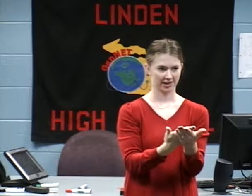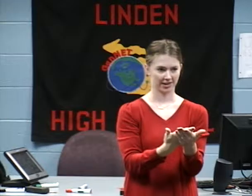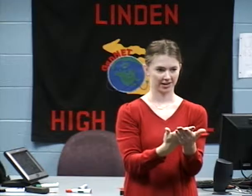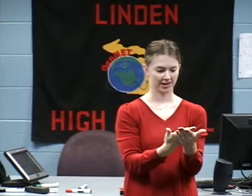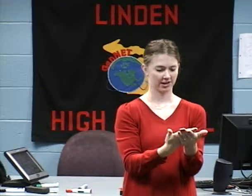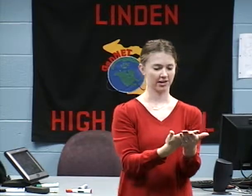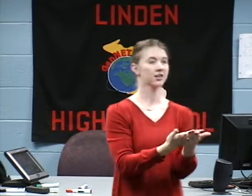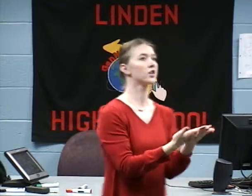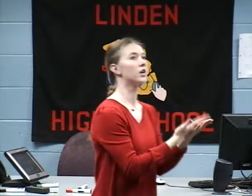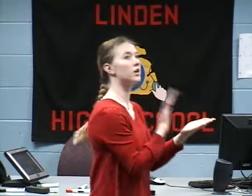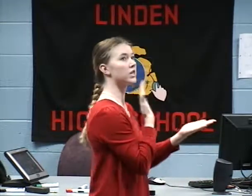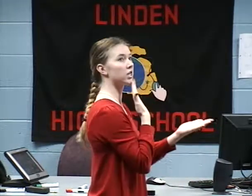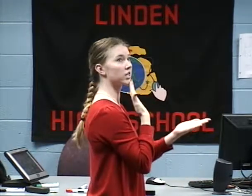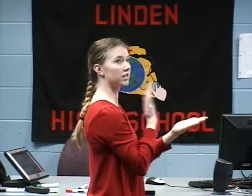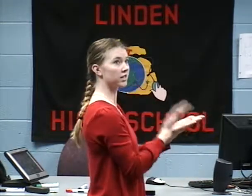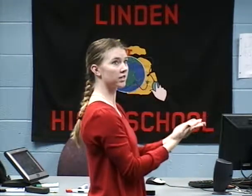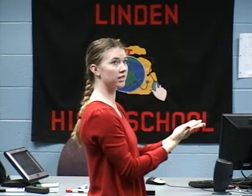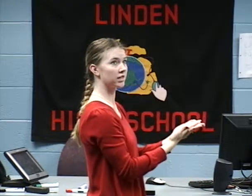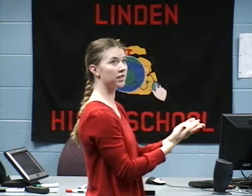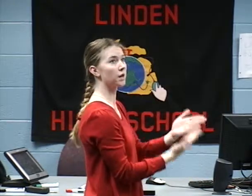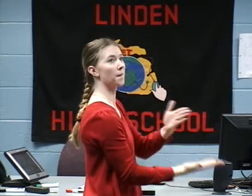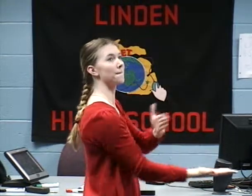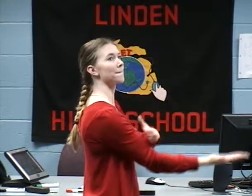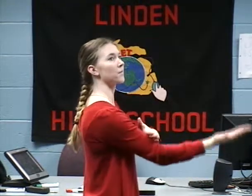That shot me here really hard.